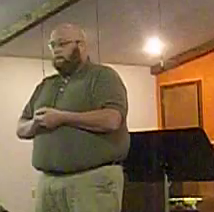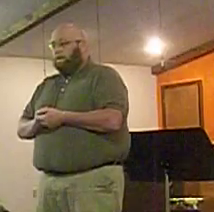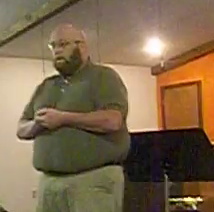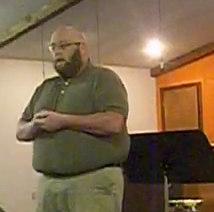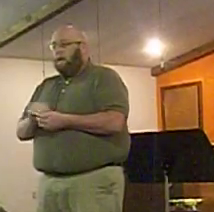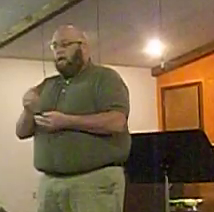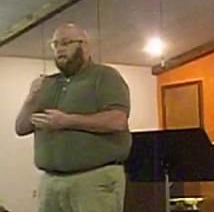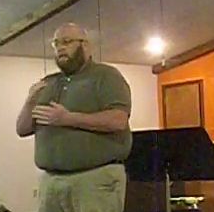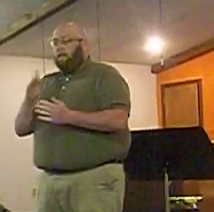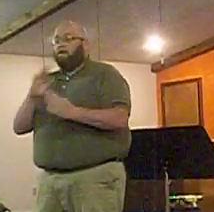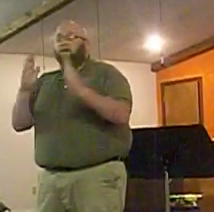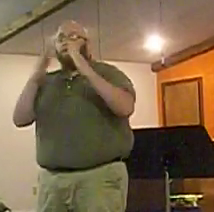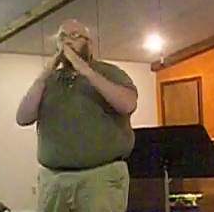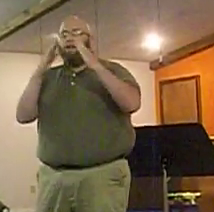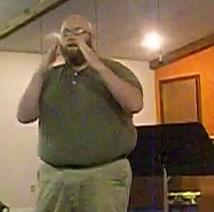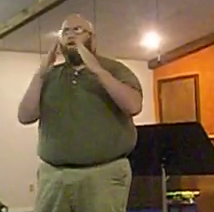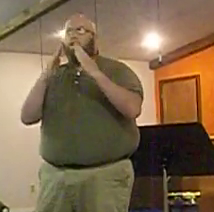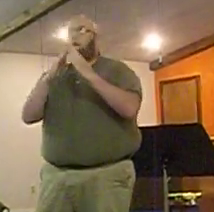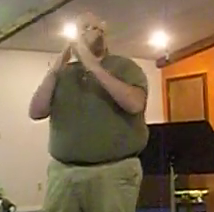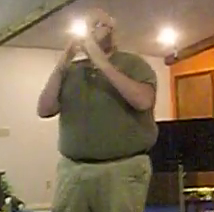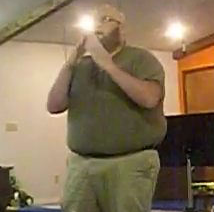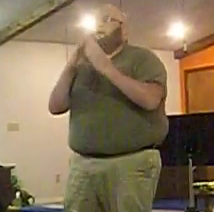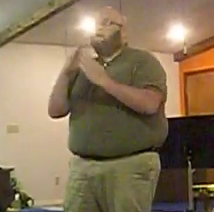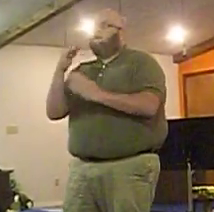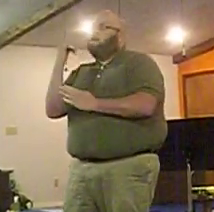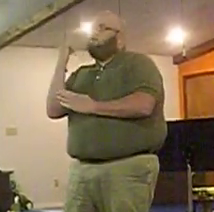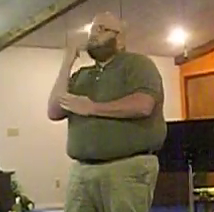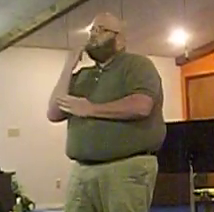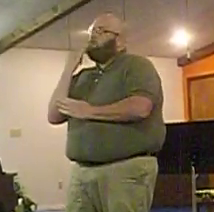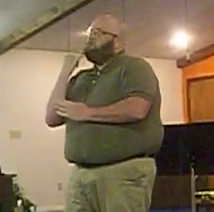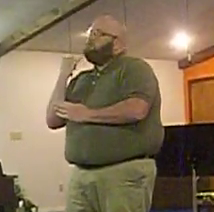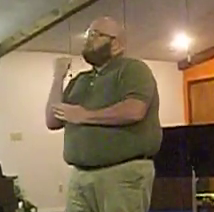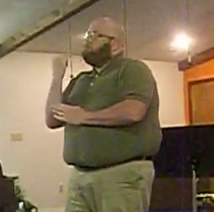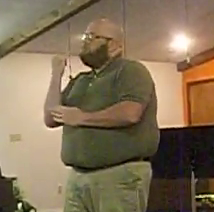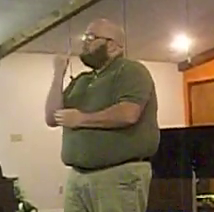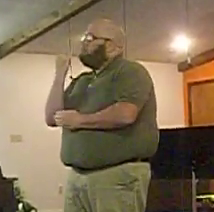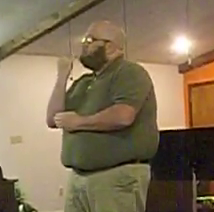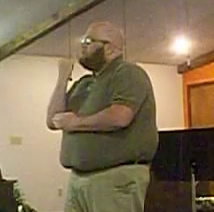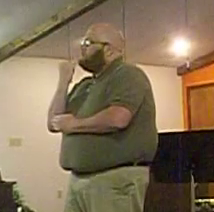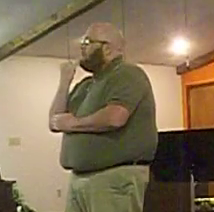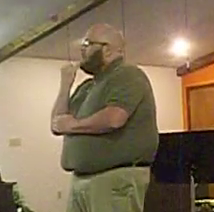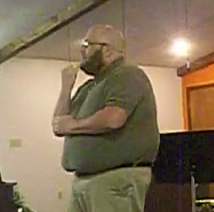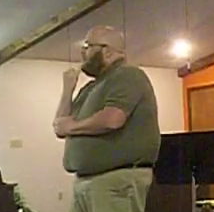The city was was Jerusalem,